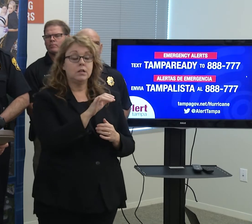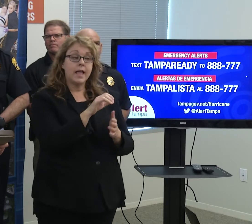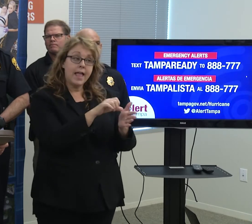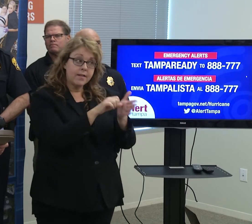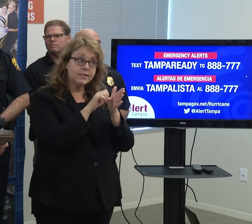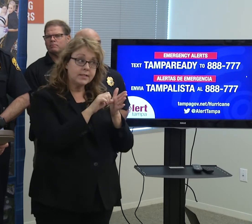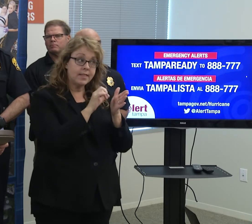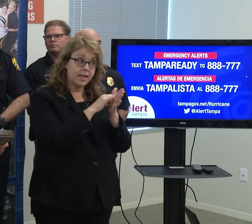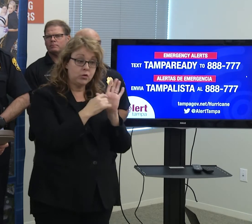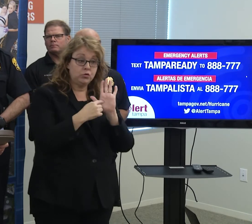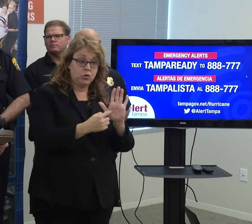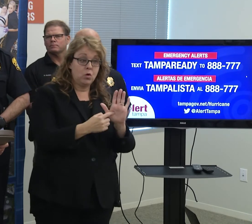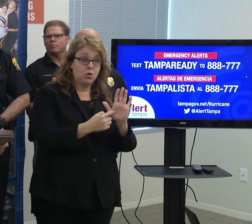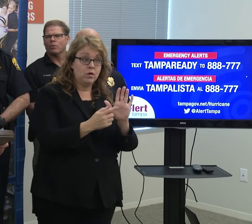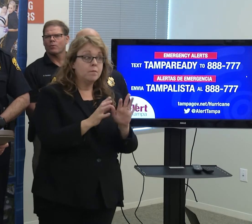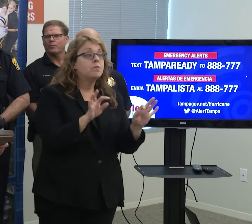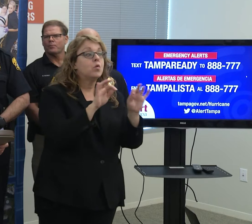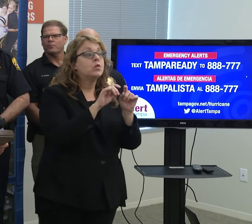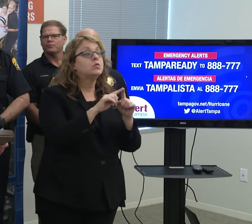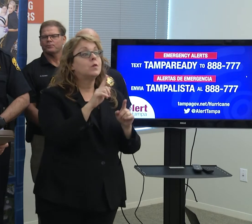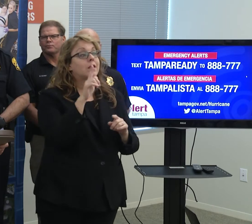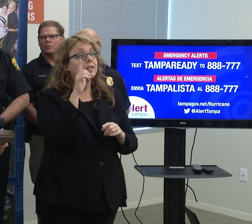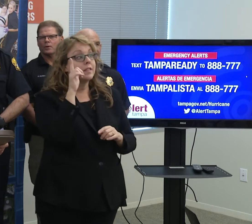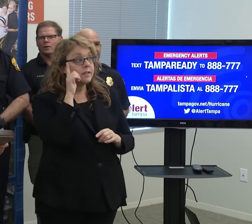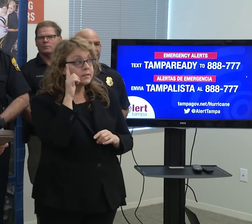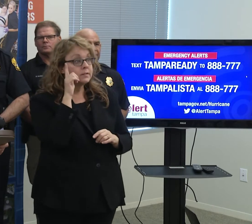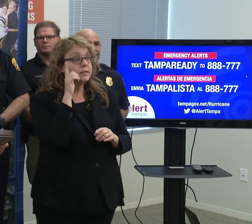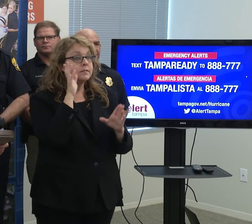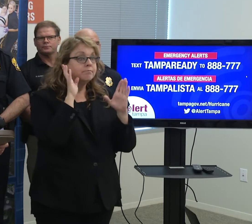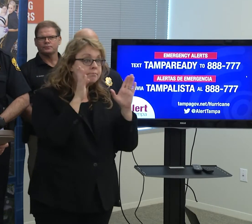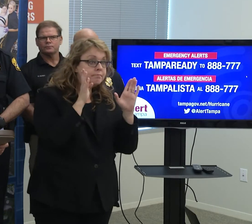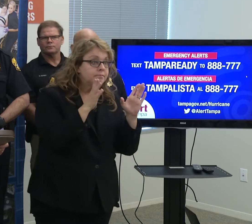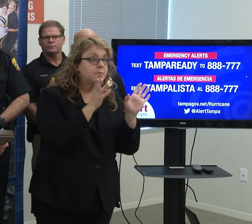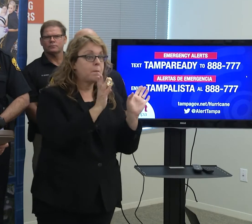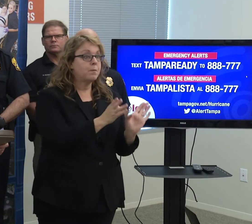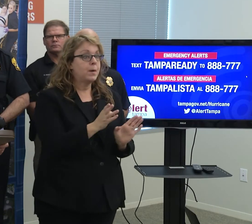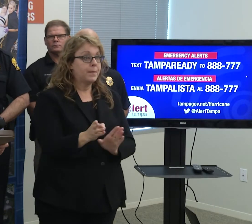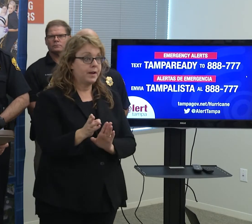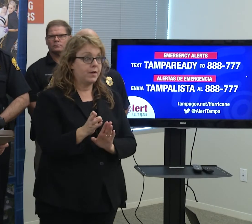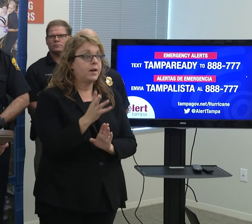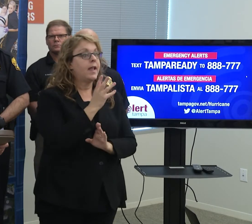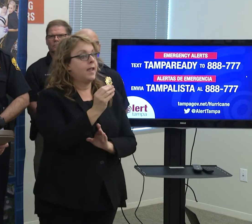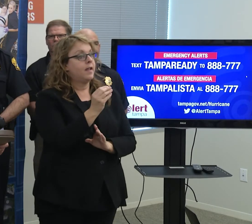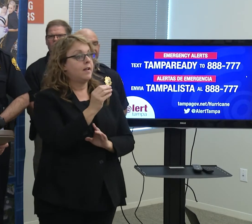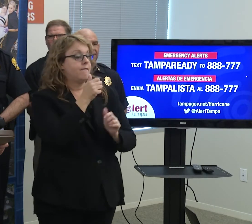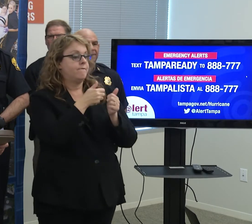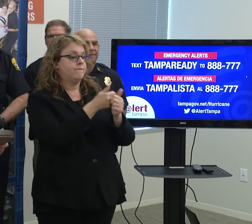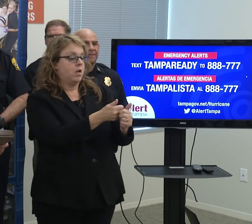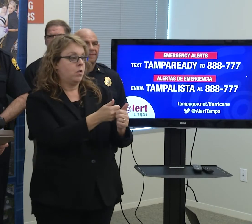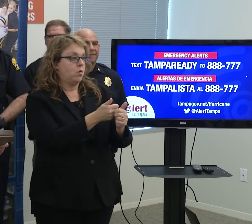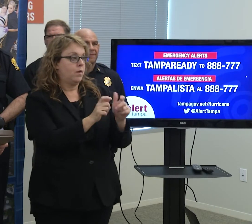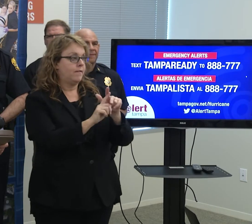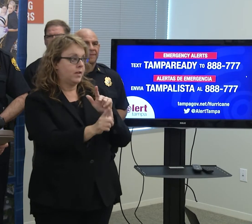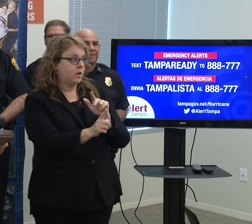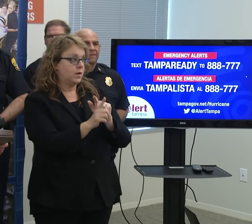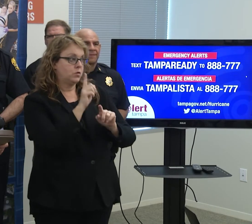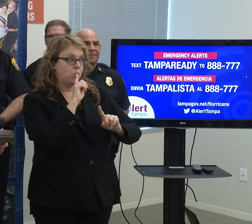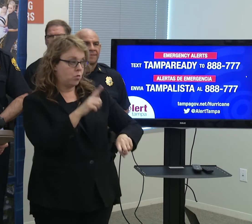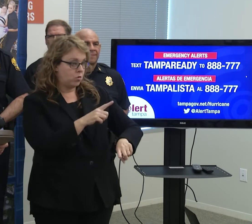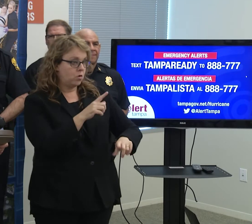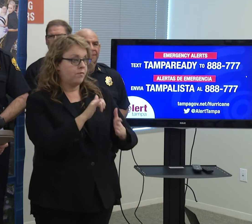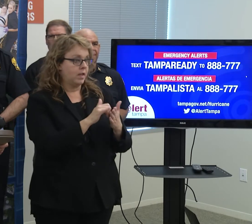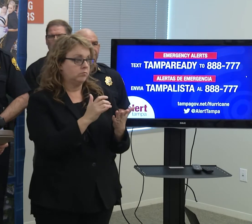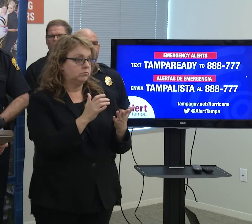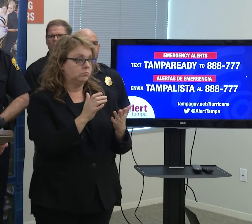underscores the need to listen, be prepared, and heed any evacuation orders that